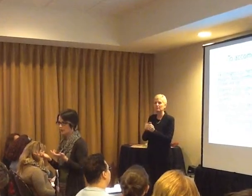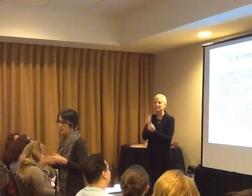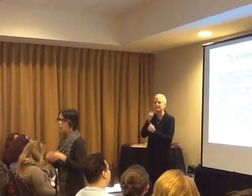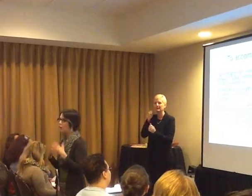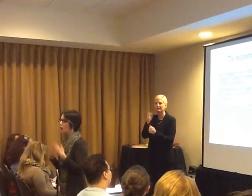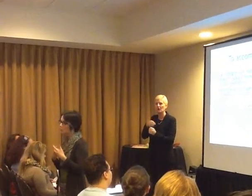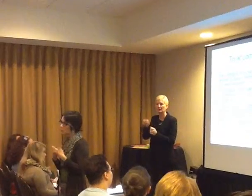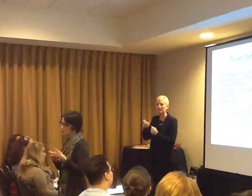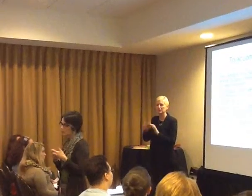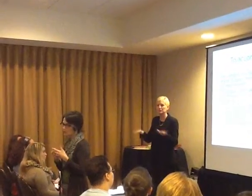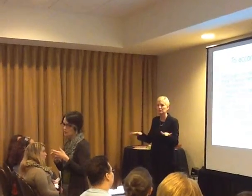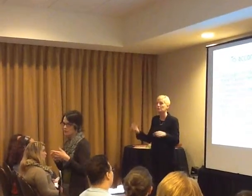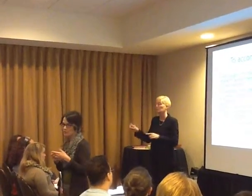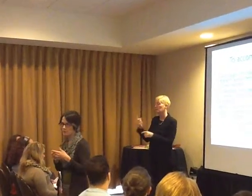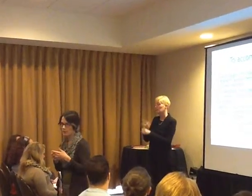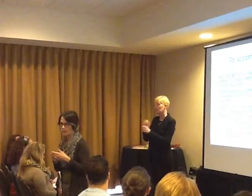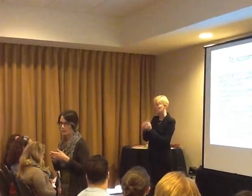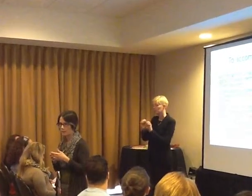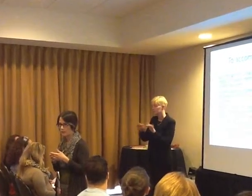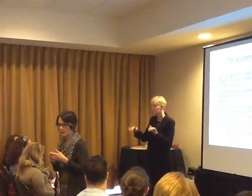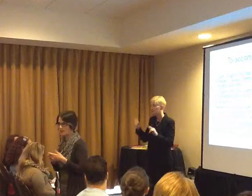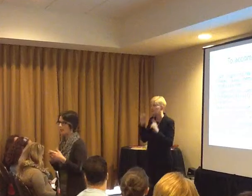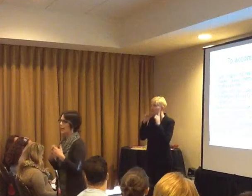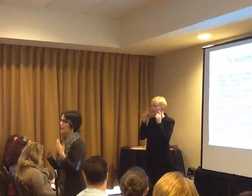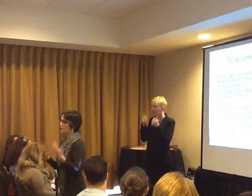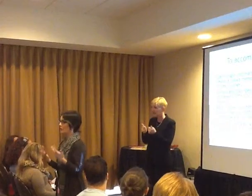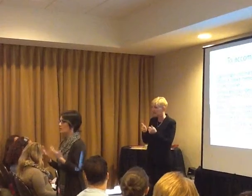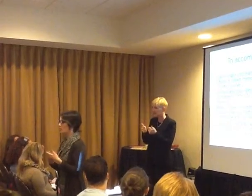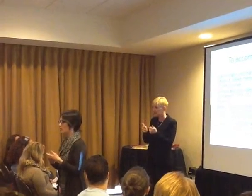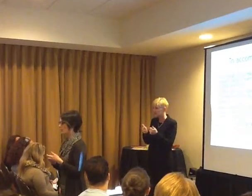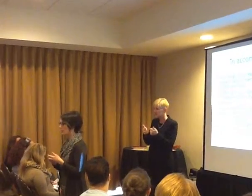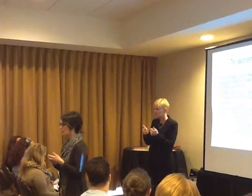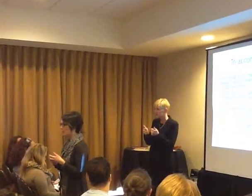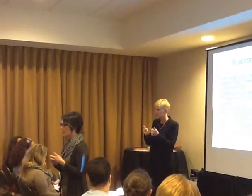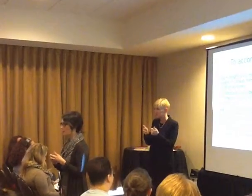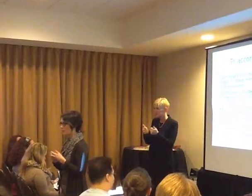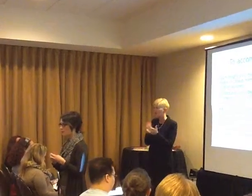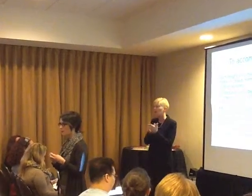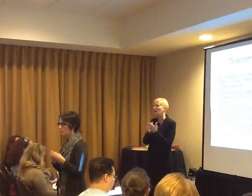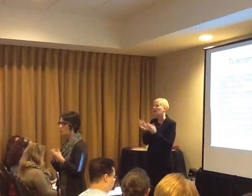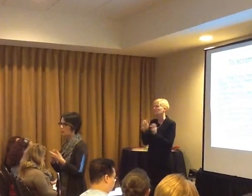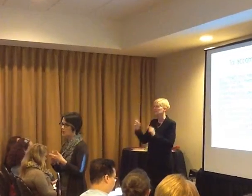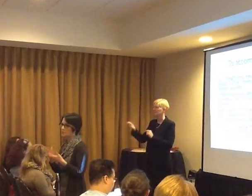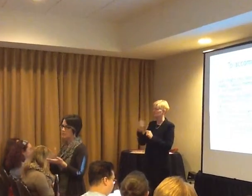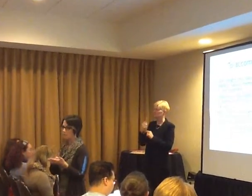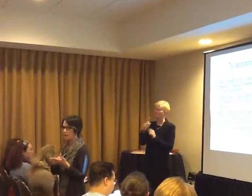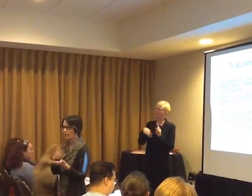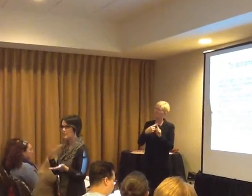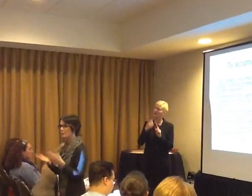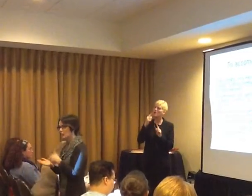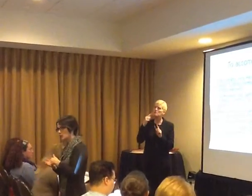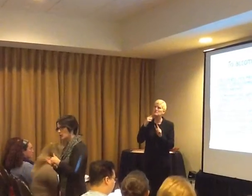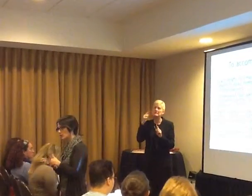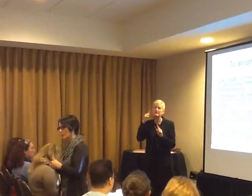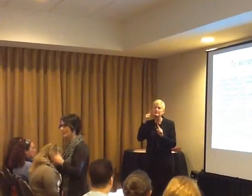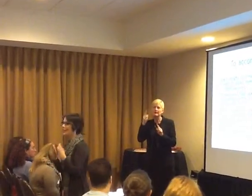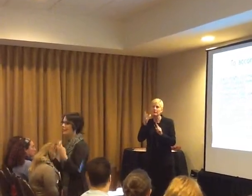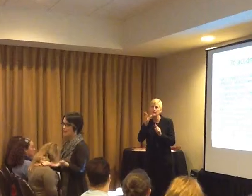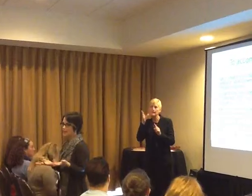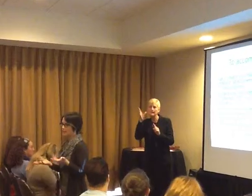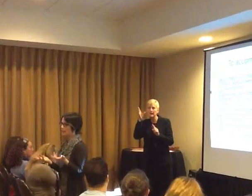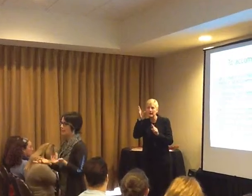children. We only work with children who have a hearing loss. I know that's a question that we get very often. Well, what about deaf parents of hearing